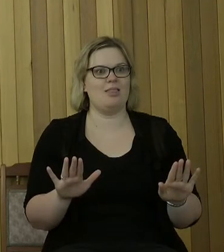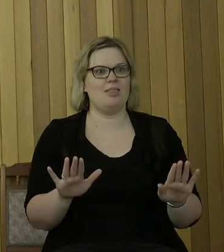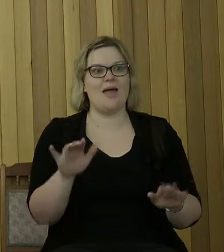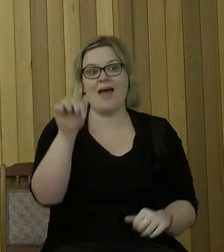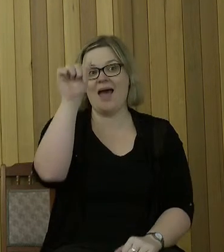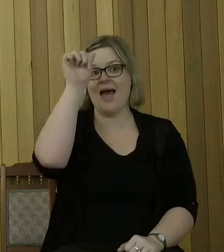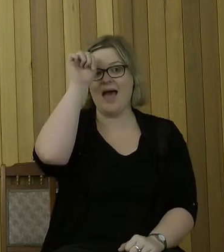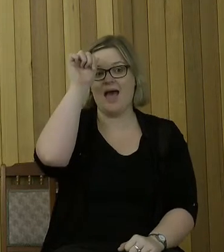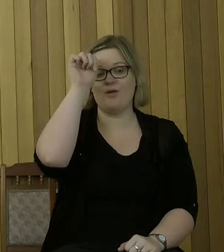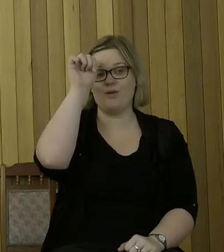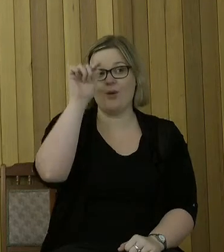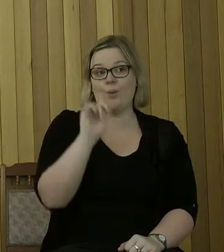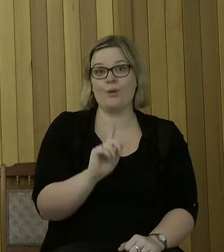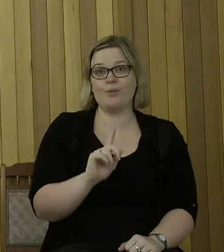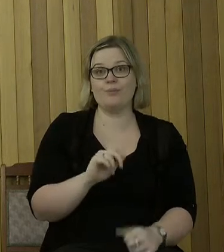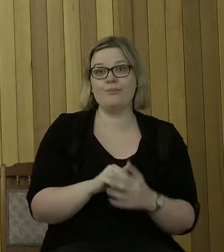What?